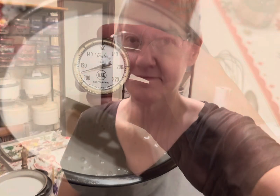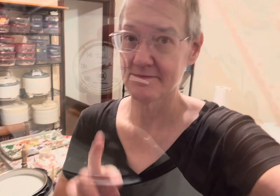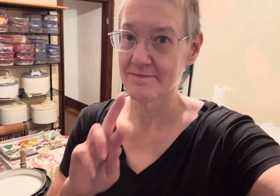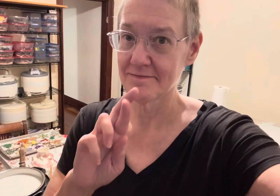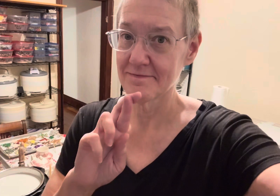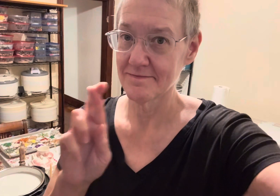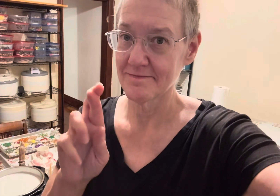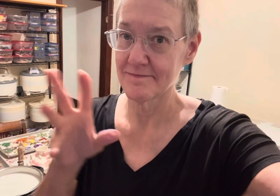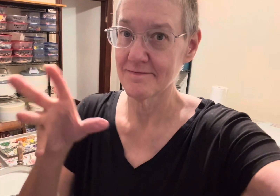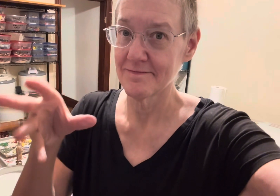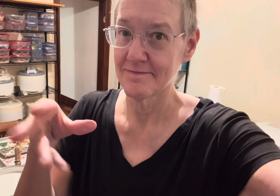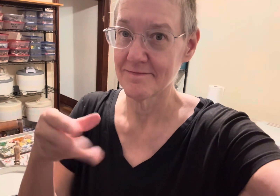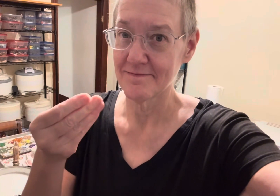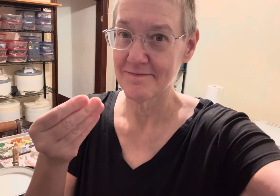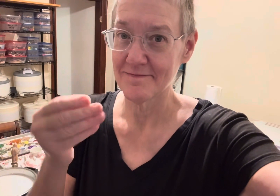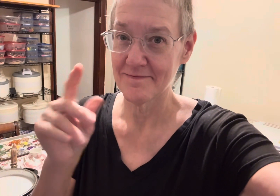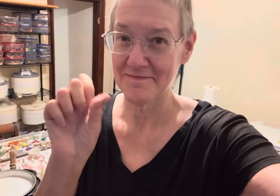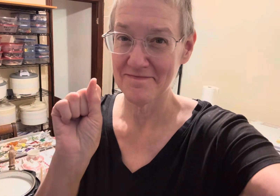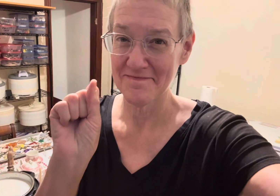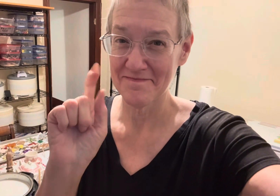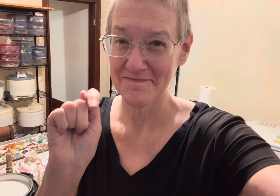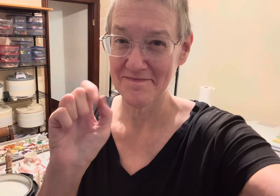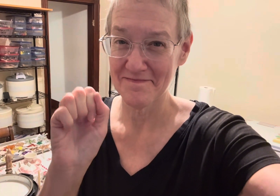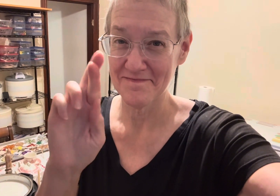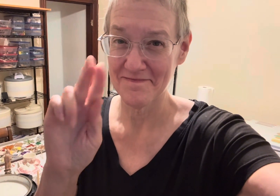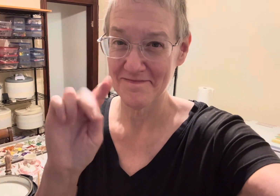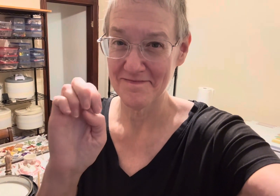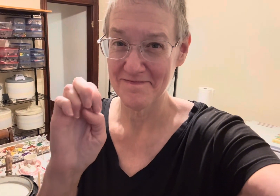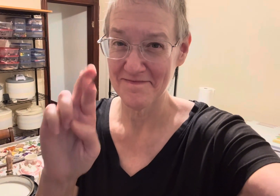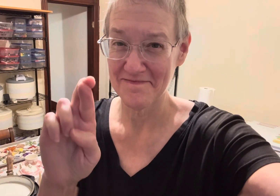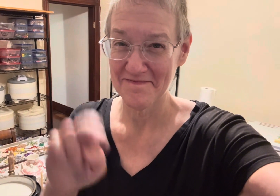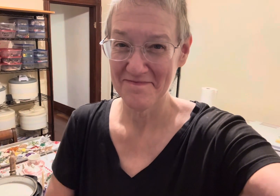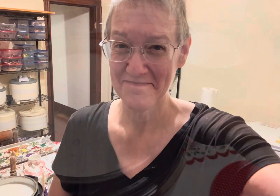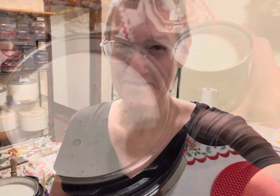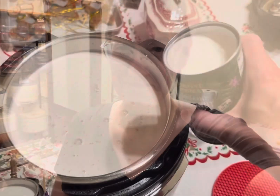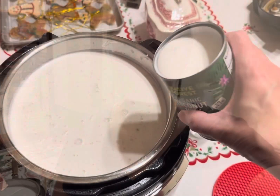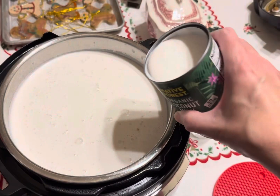The yogurt's ready. So let's add the starter.